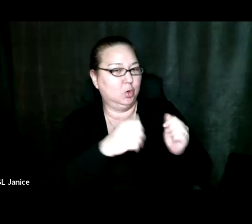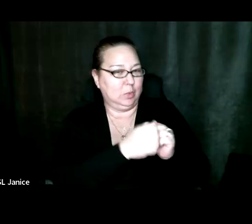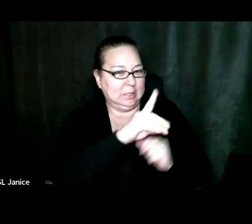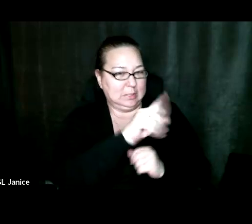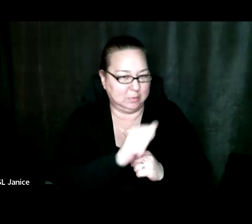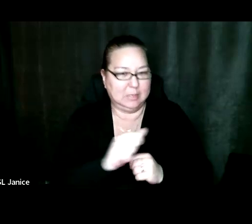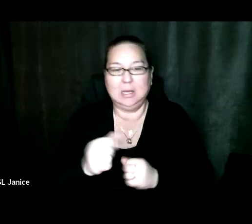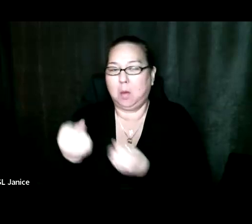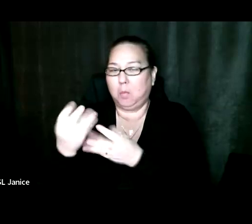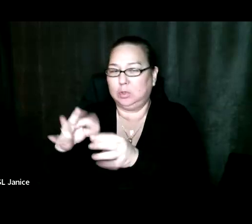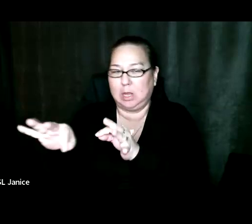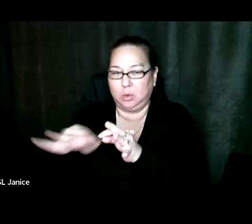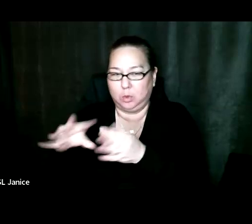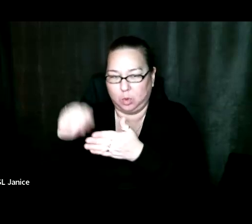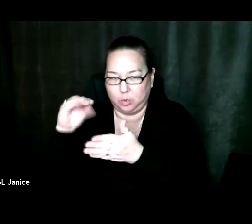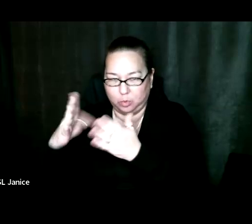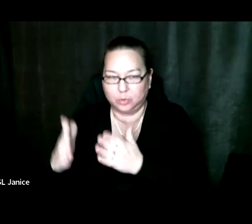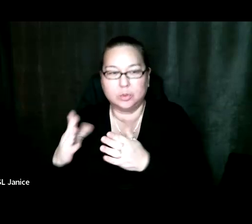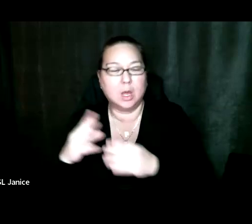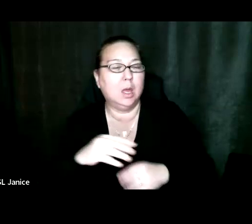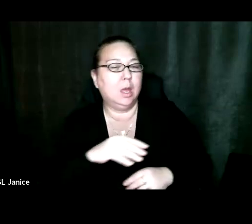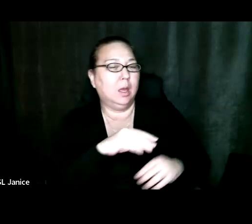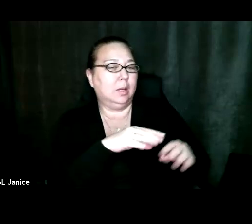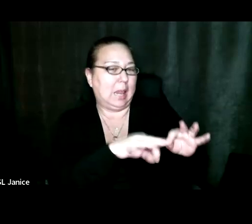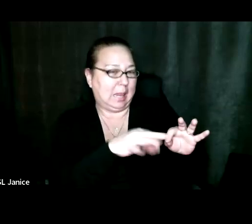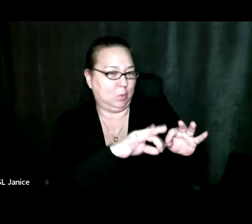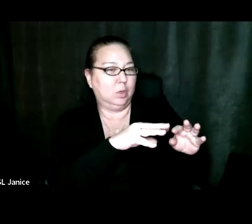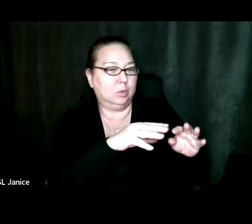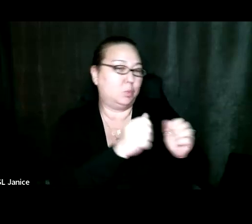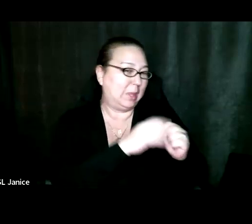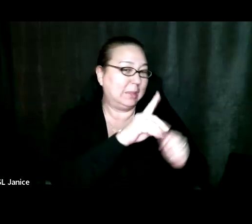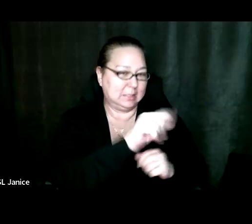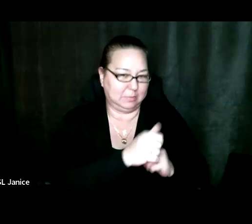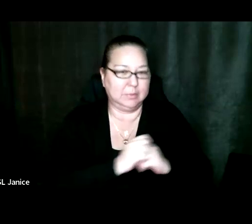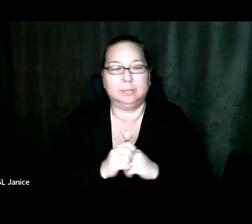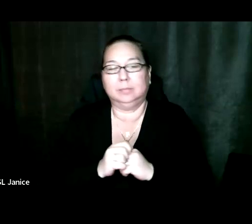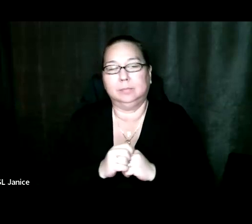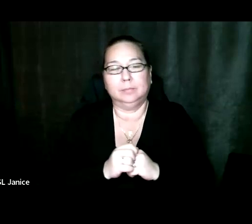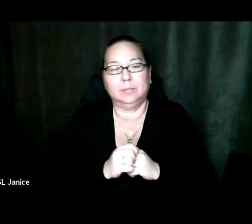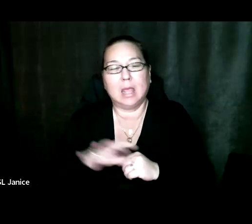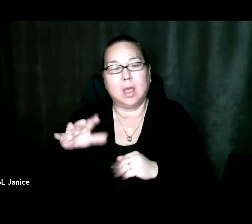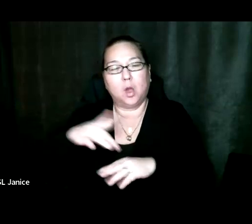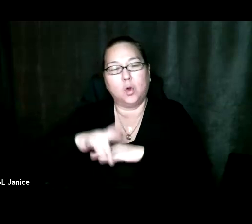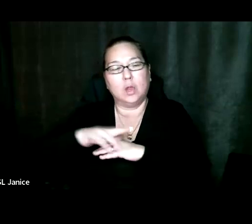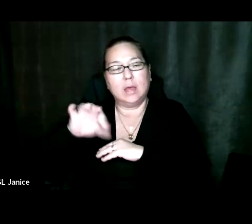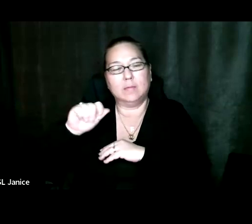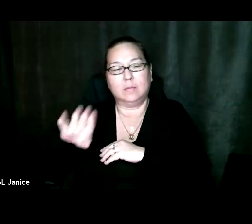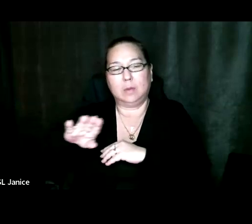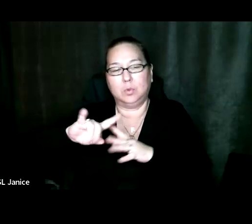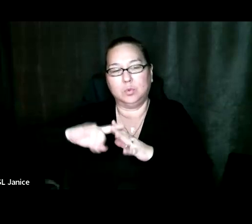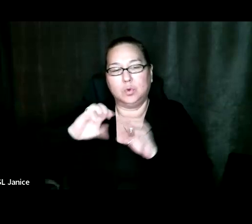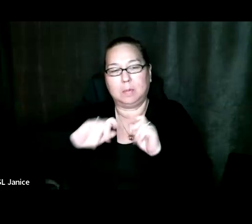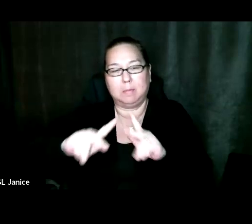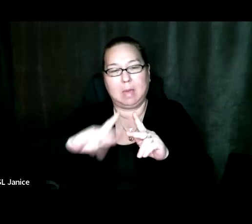we will return to the school committee for the preliminary FY26 budget presentation, which will be followed by a series of school committee